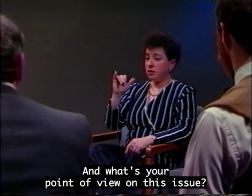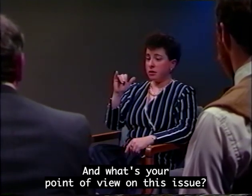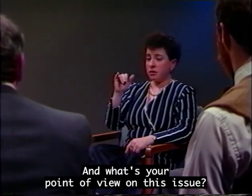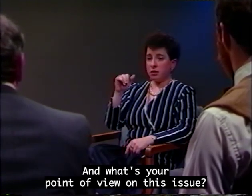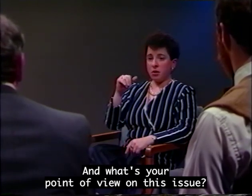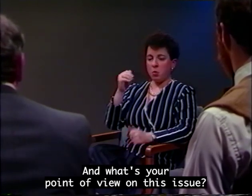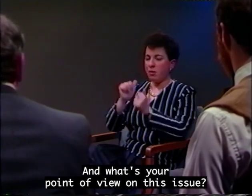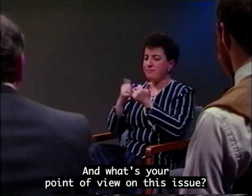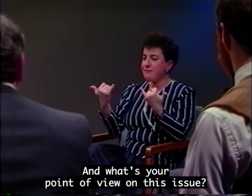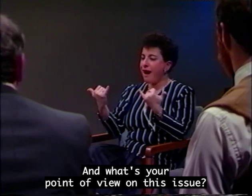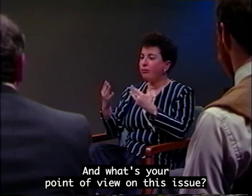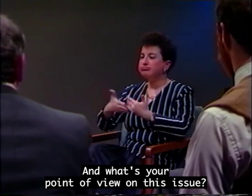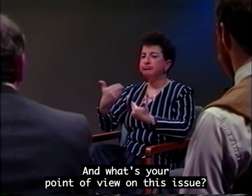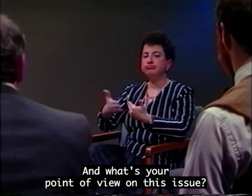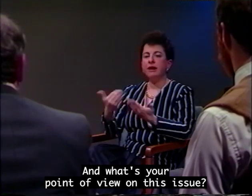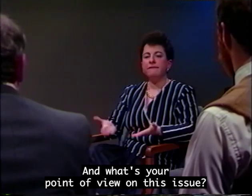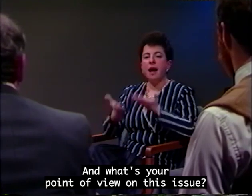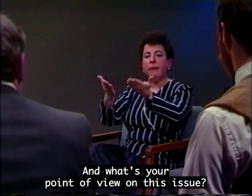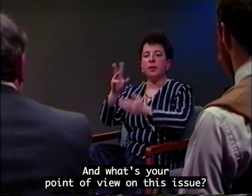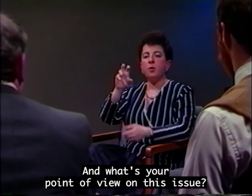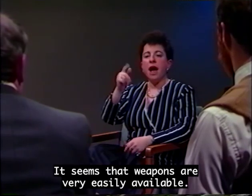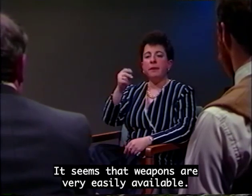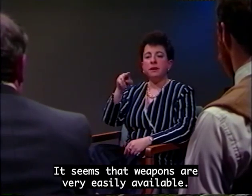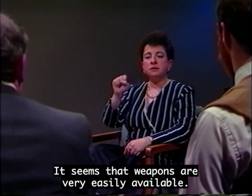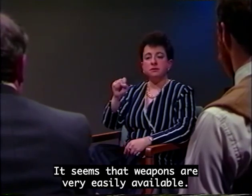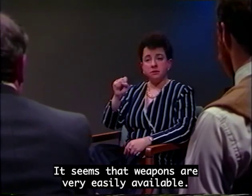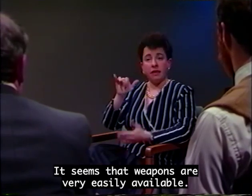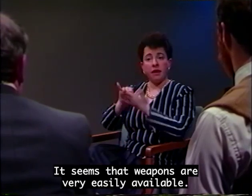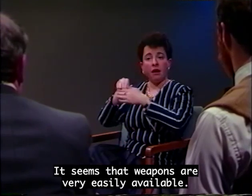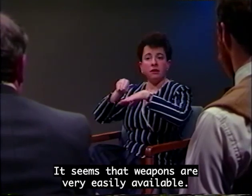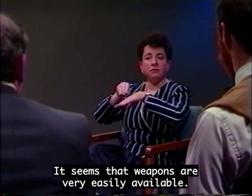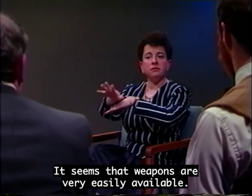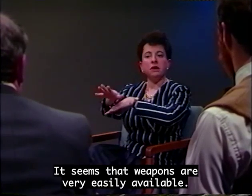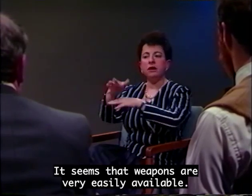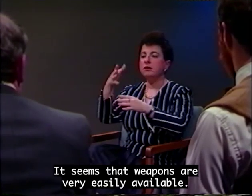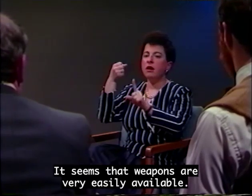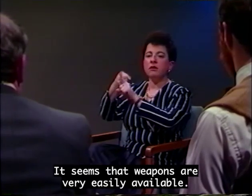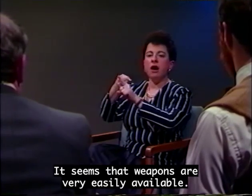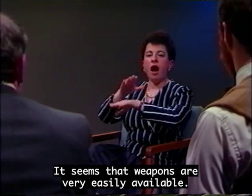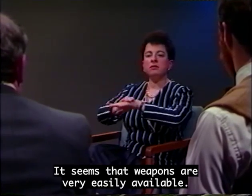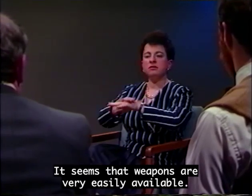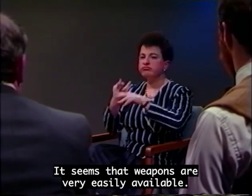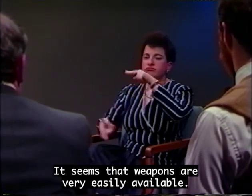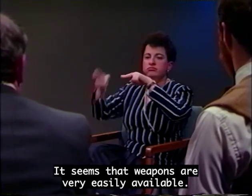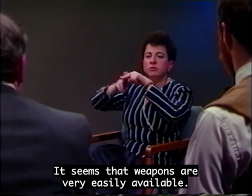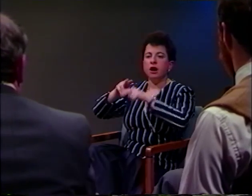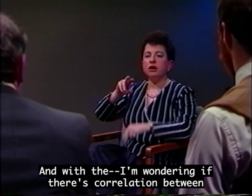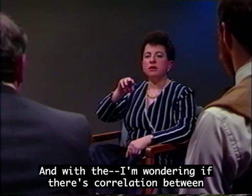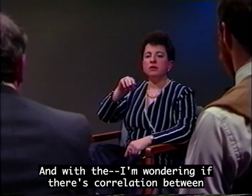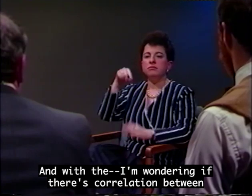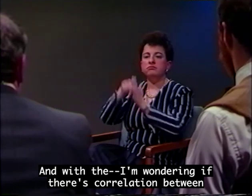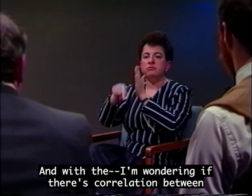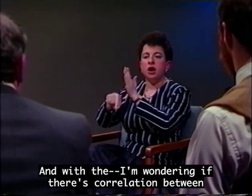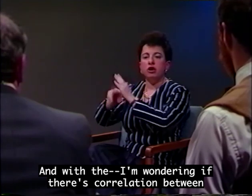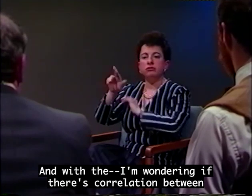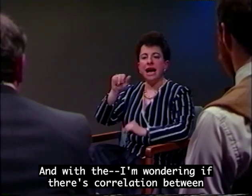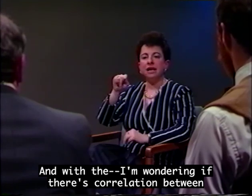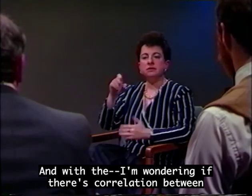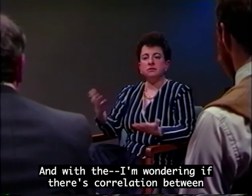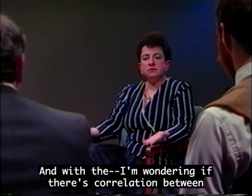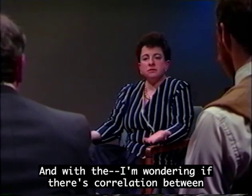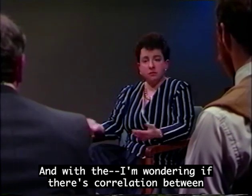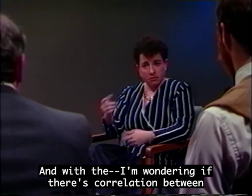your point of view on this issue? It seems that weapons are very easily available, and with